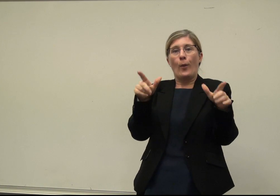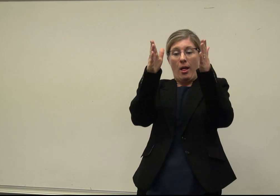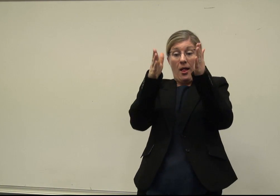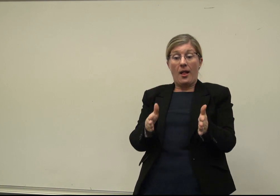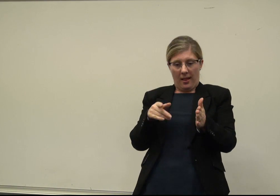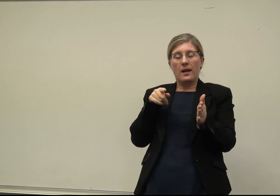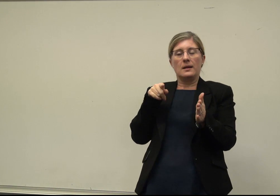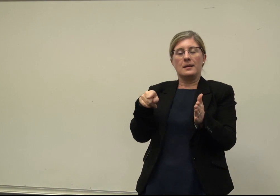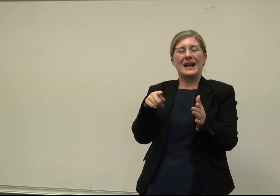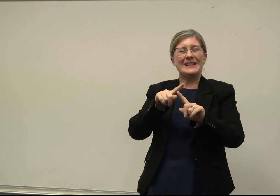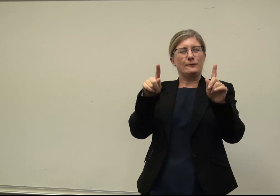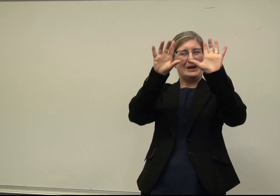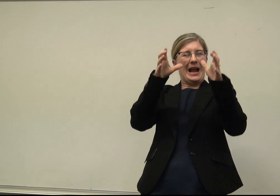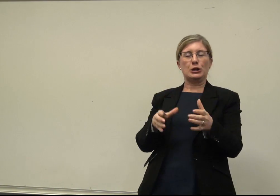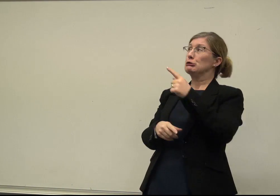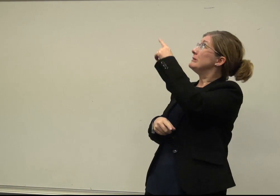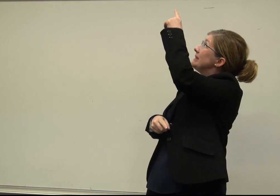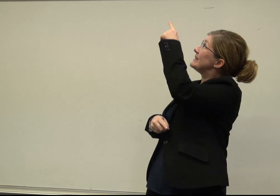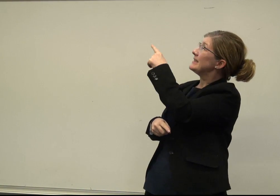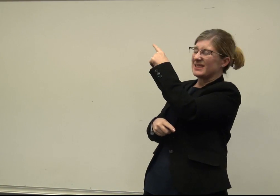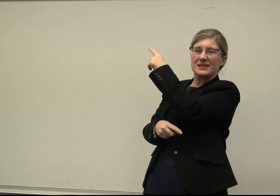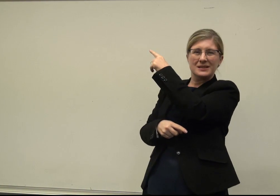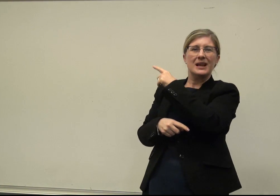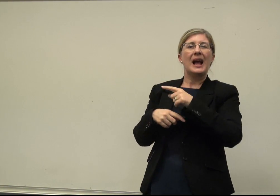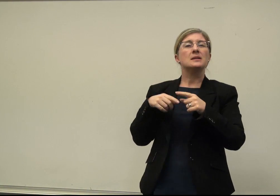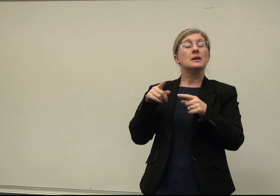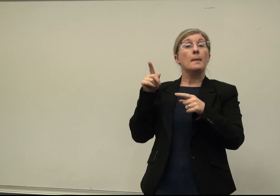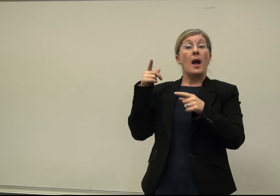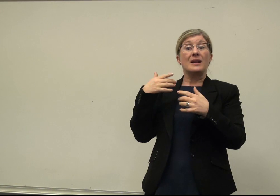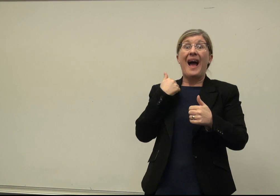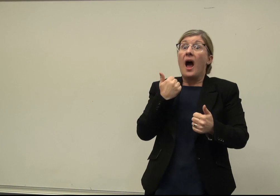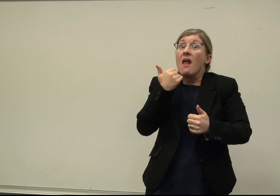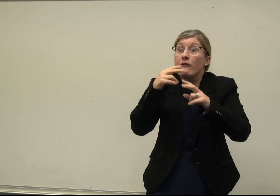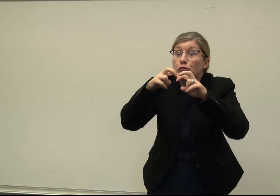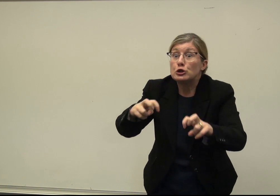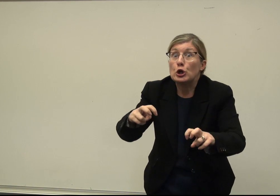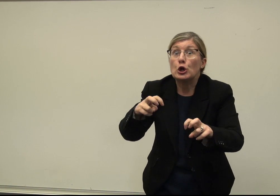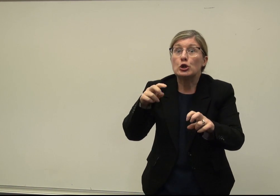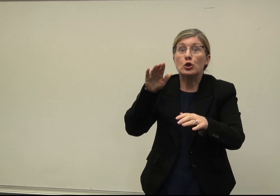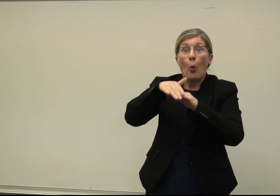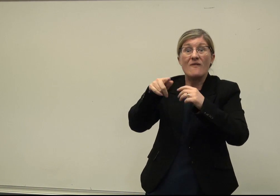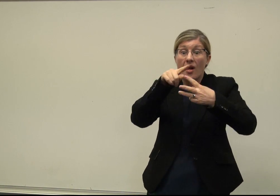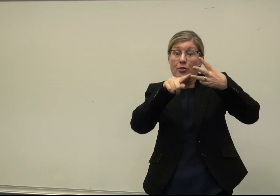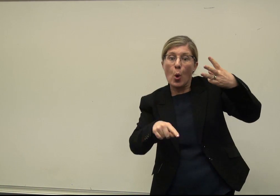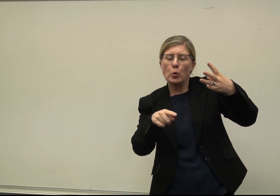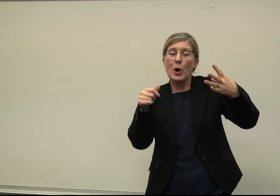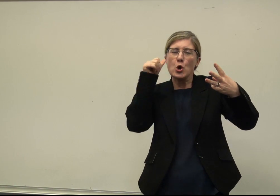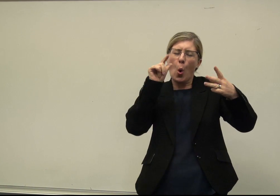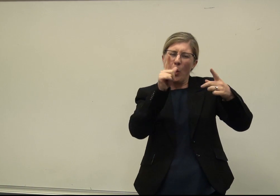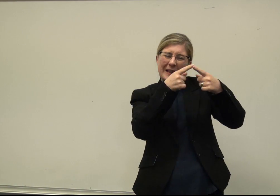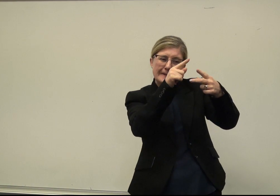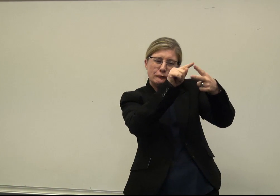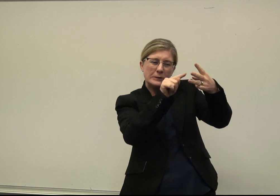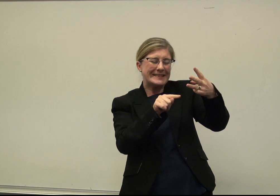have enough research on all these categories to be able to say that there is a difference among them.